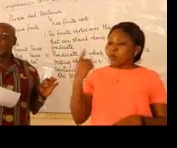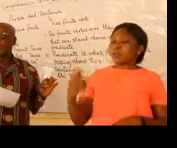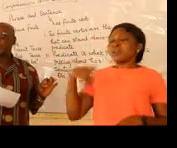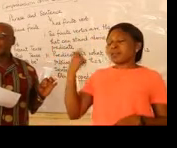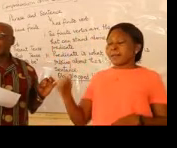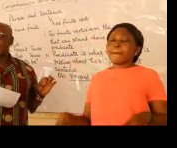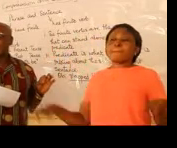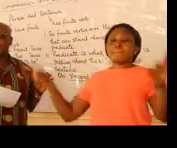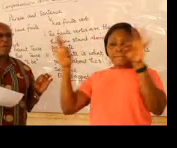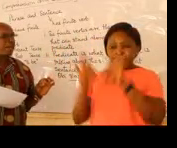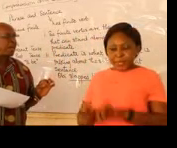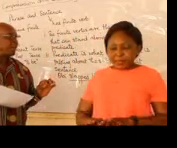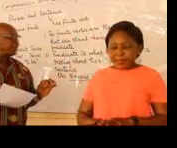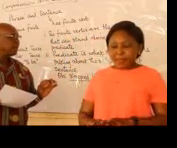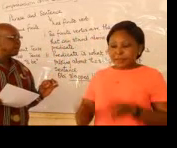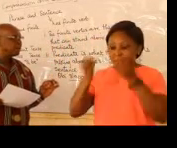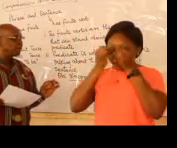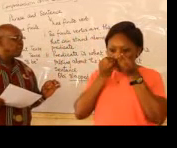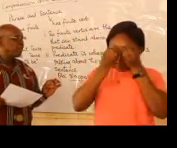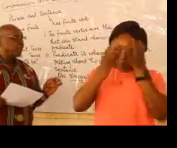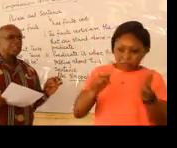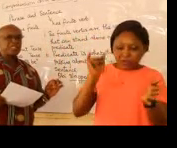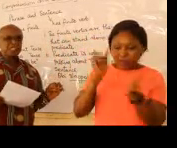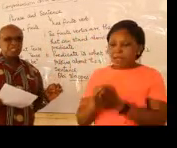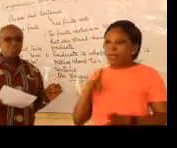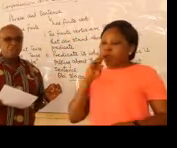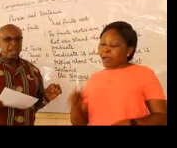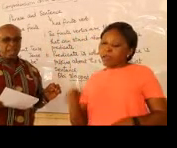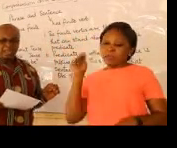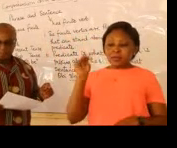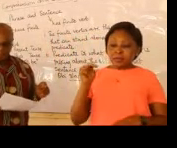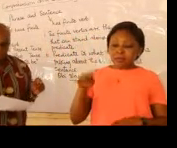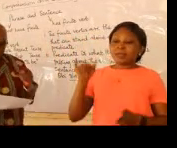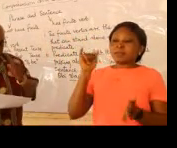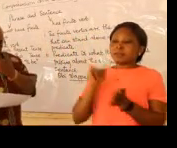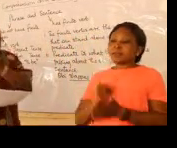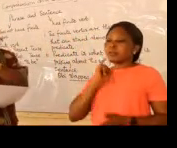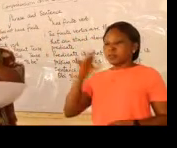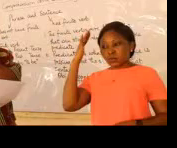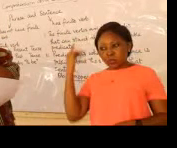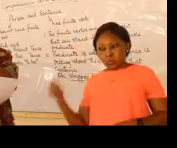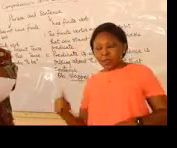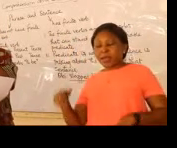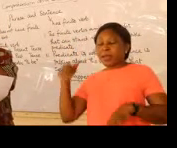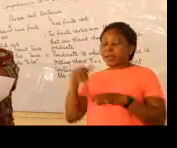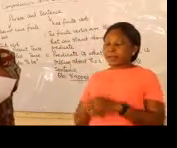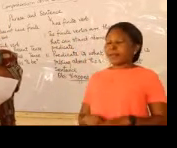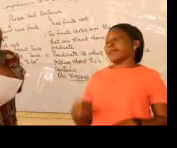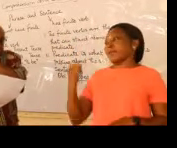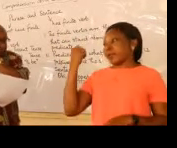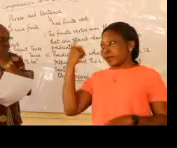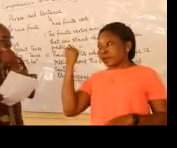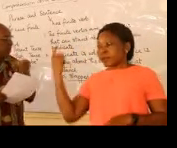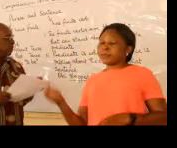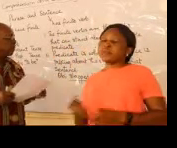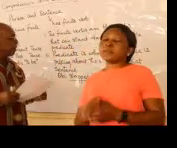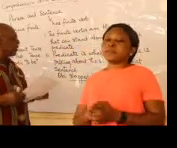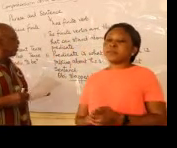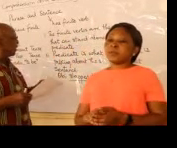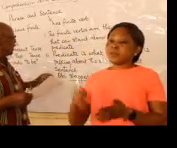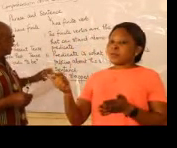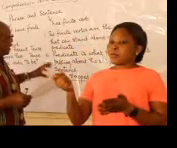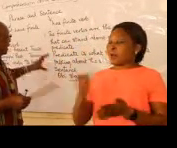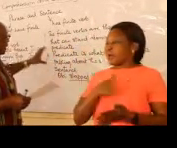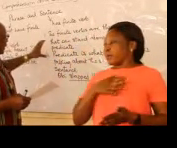details that are required. And this is why in comprehension,